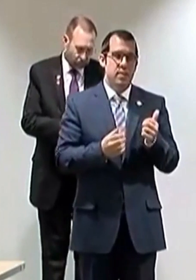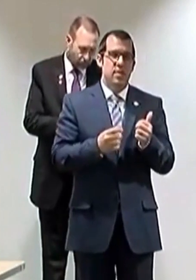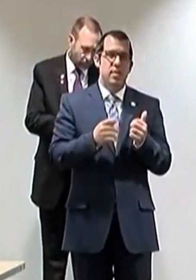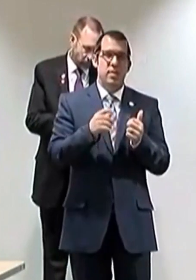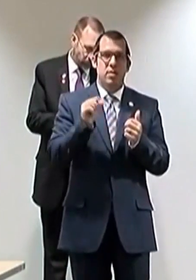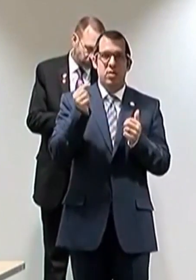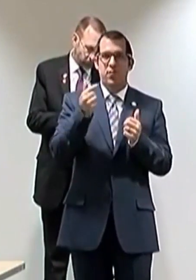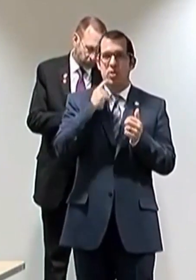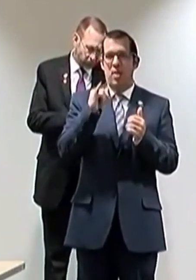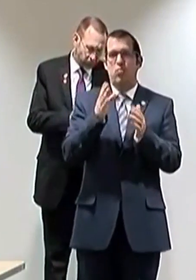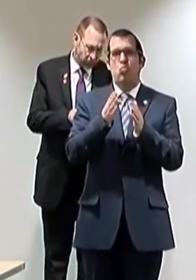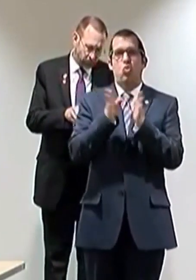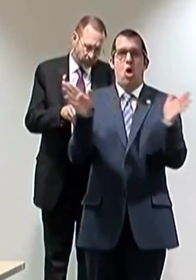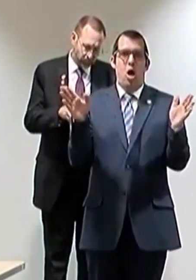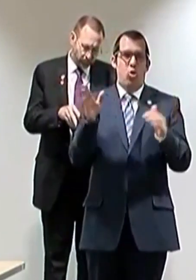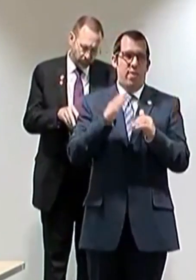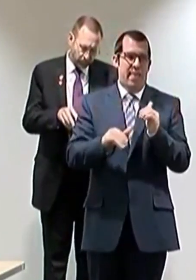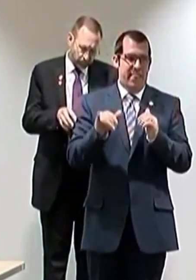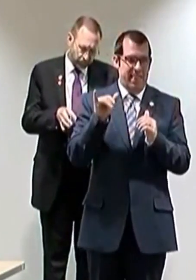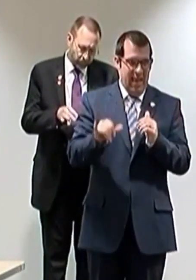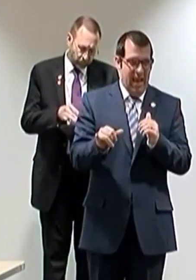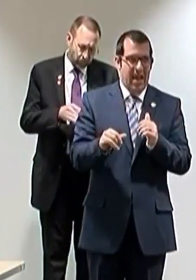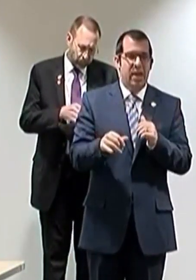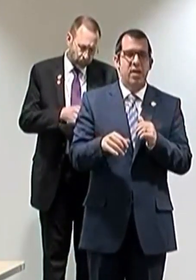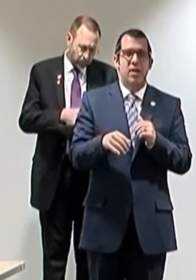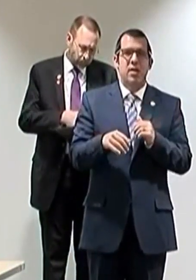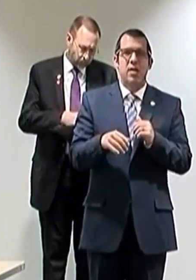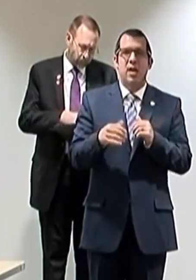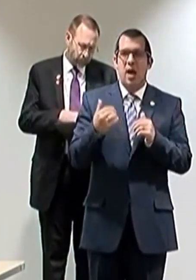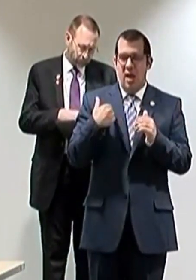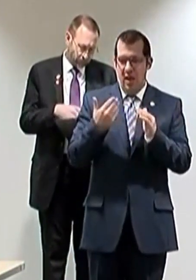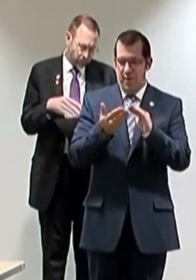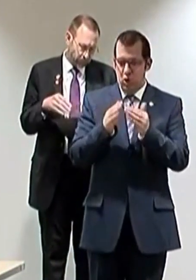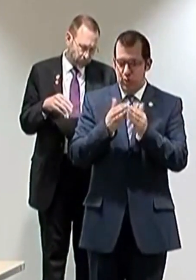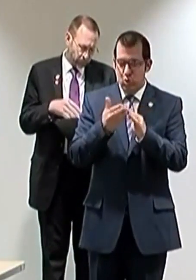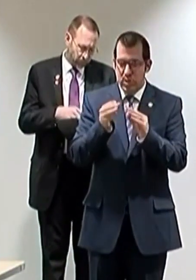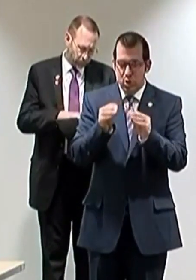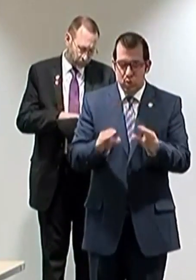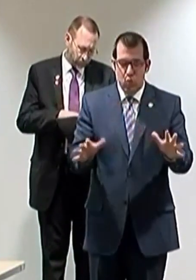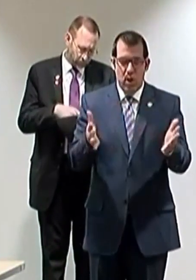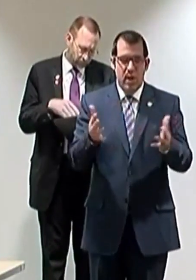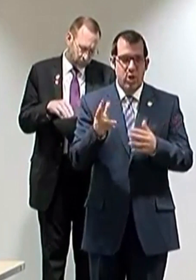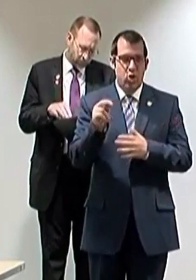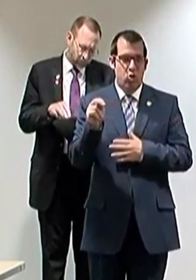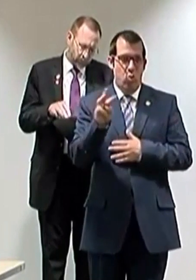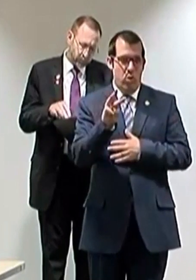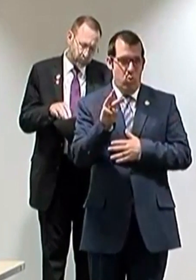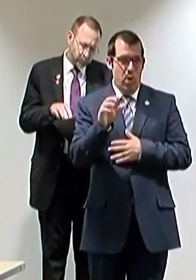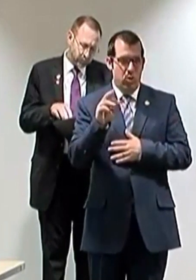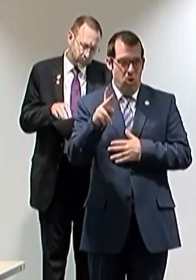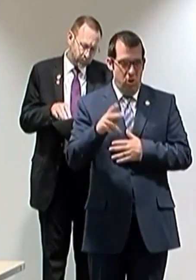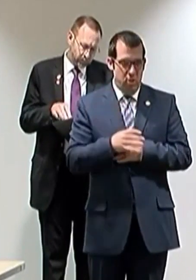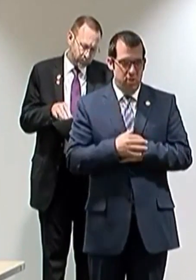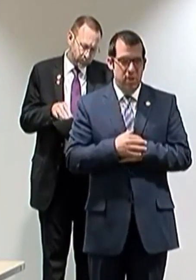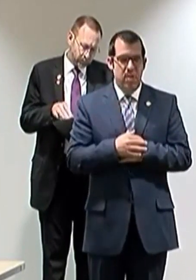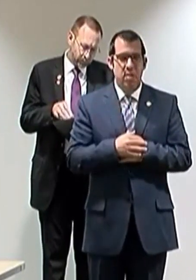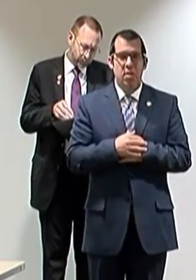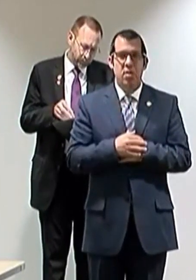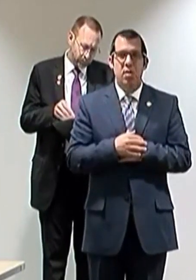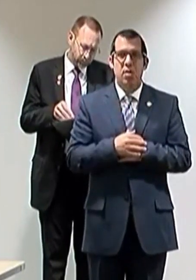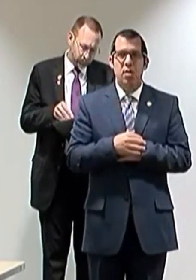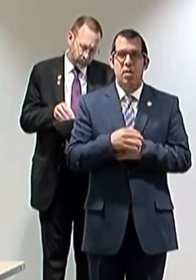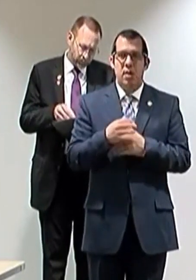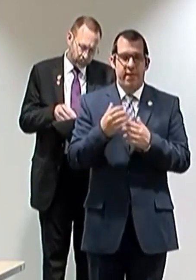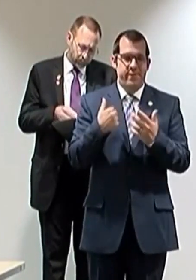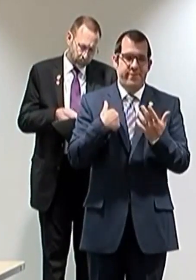that, and so there's a community spread here in Northwest Arkansas. It's